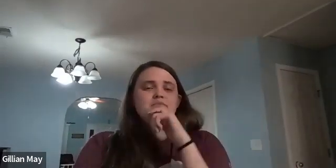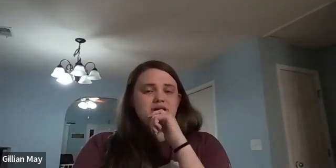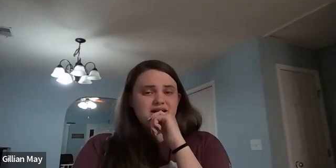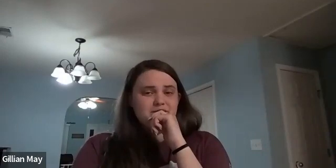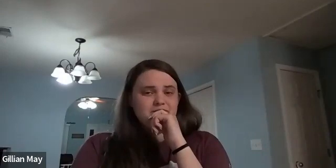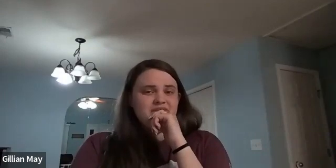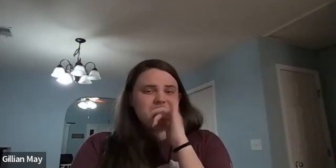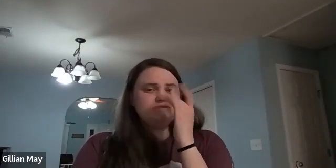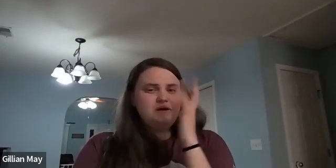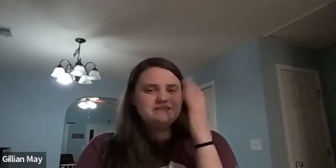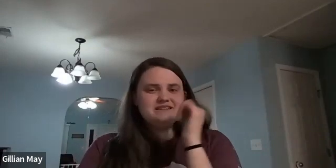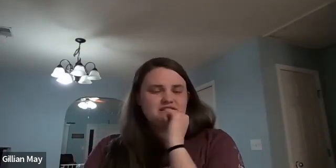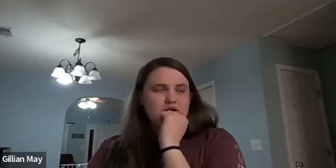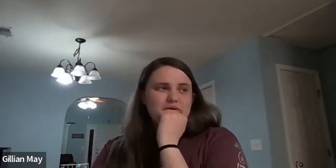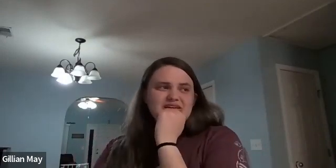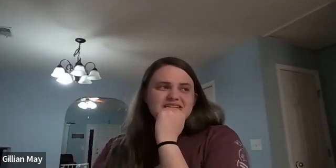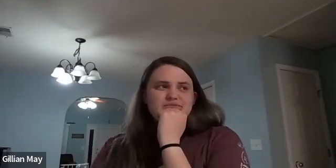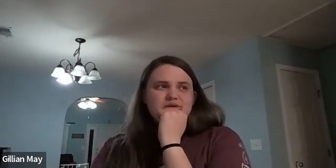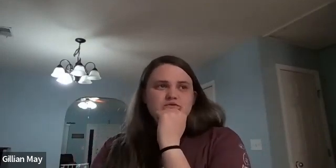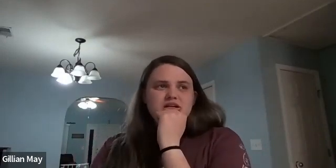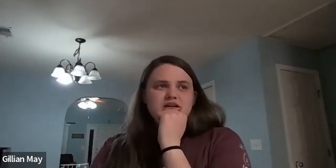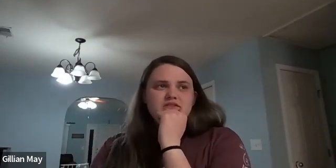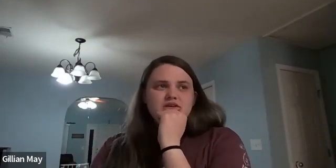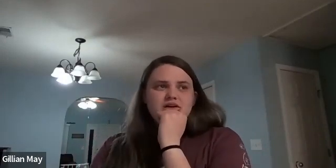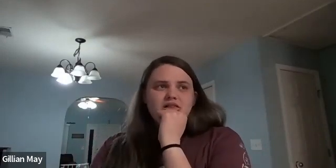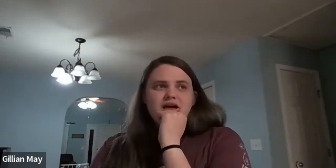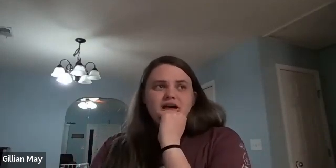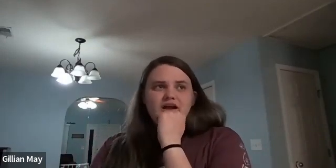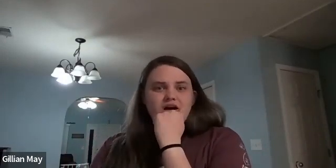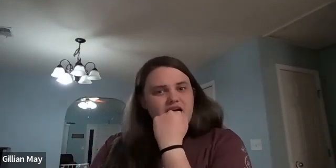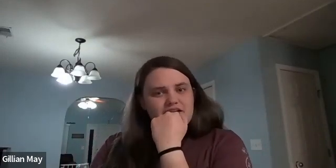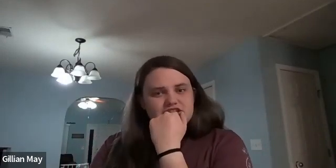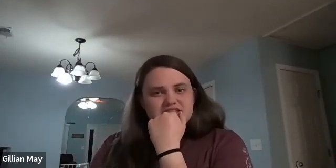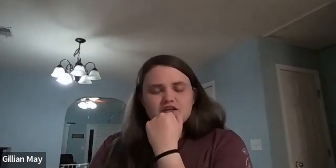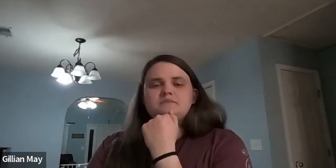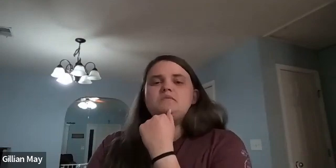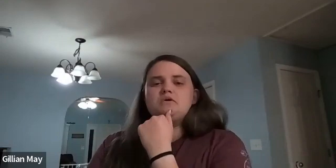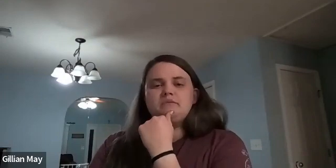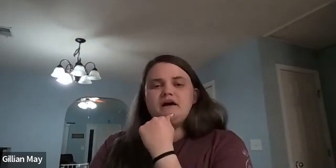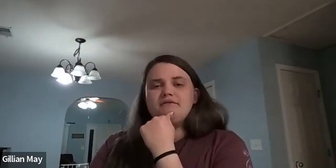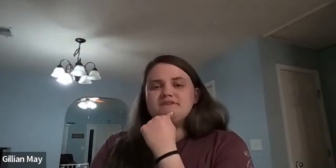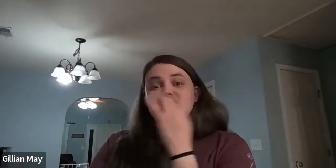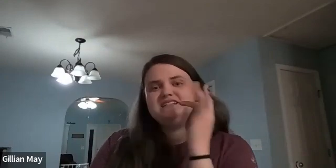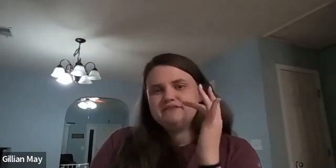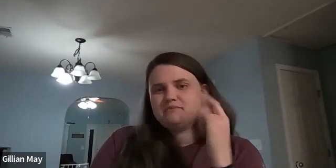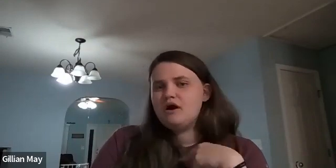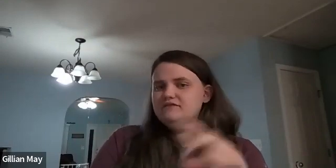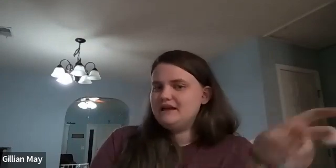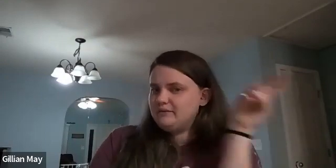but that's why I always get so, sometimes with like audiologists, they're going to be more about the scientific part of like,